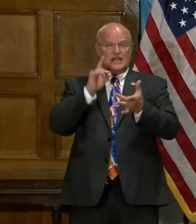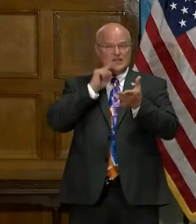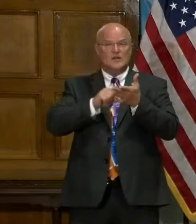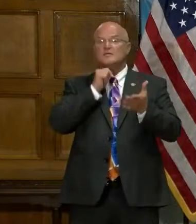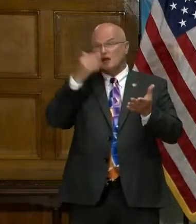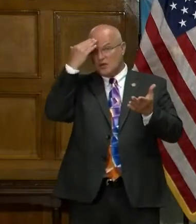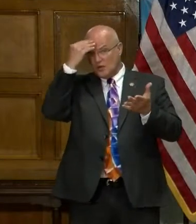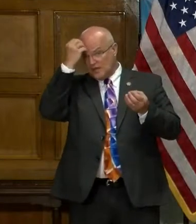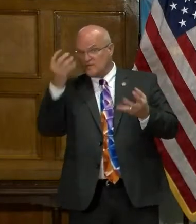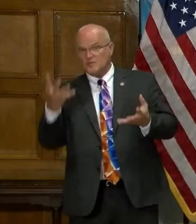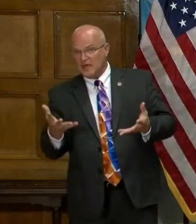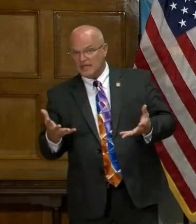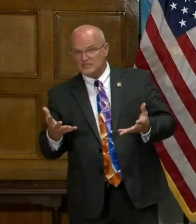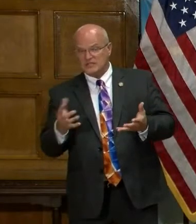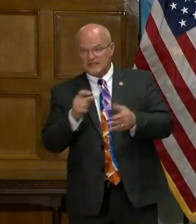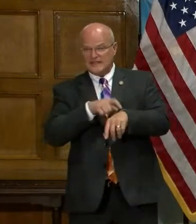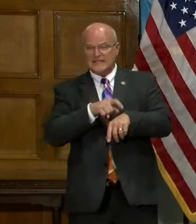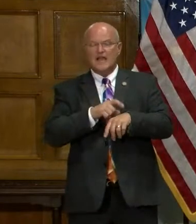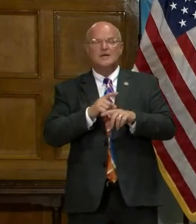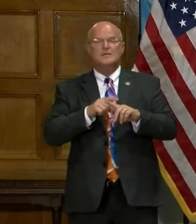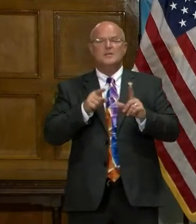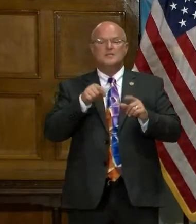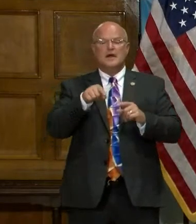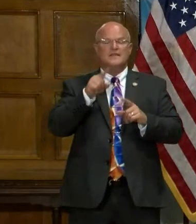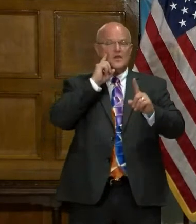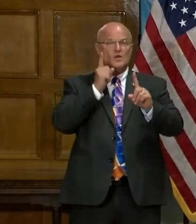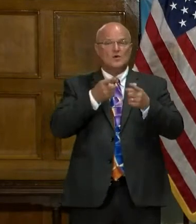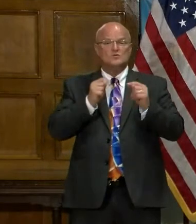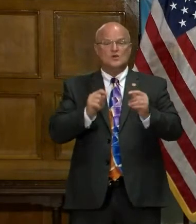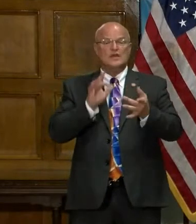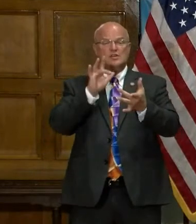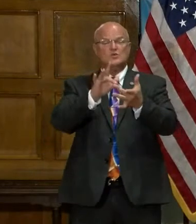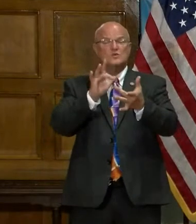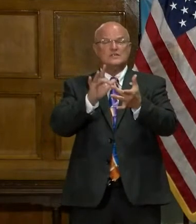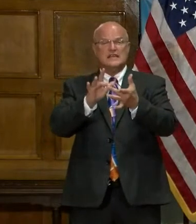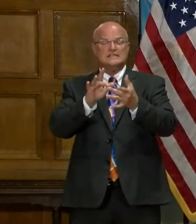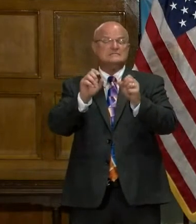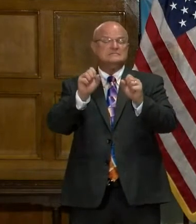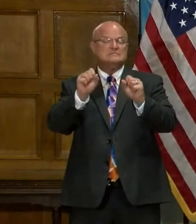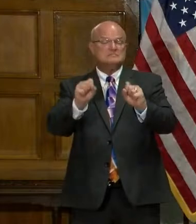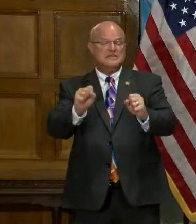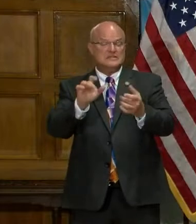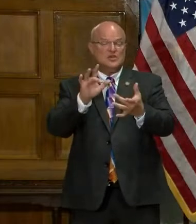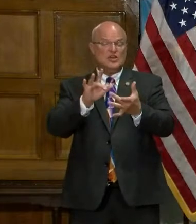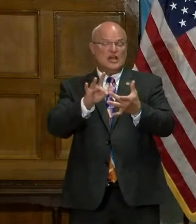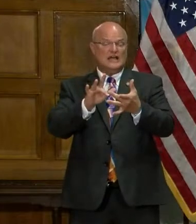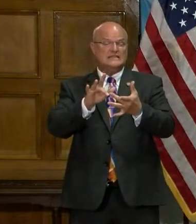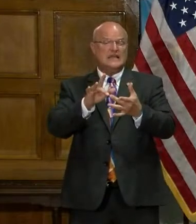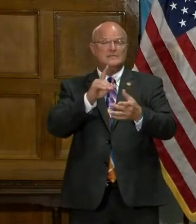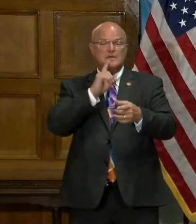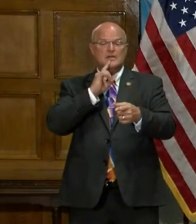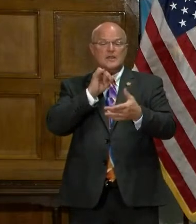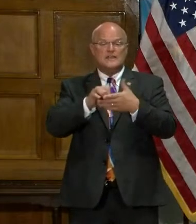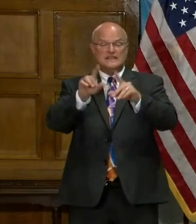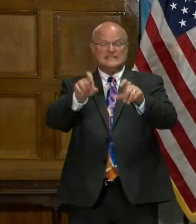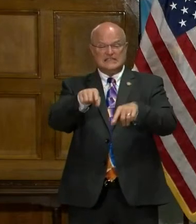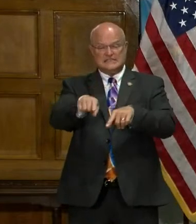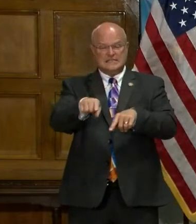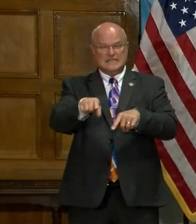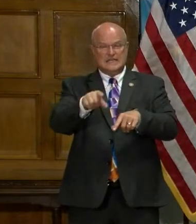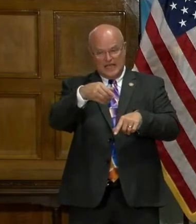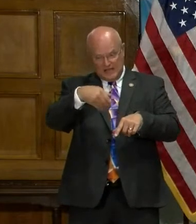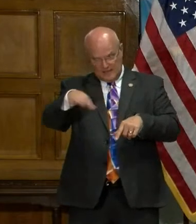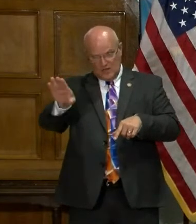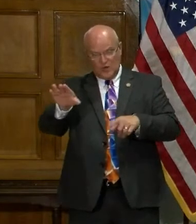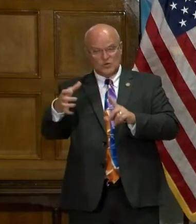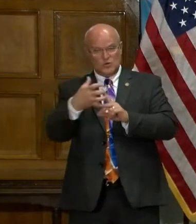not know that information at that time. Their goal is to try and reach out to a potential contact, make sure they get tested, make sure they